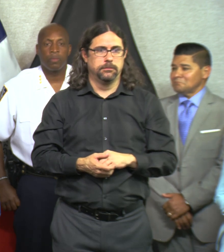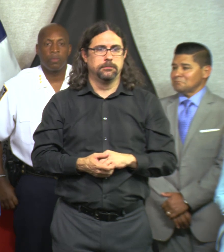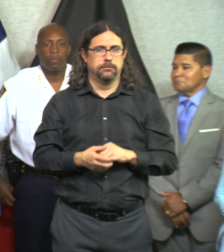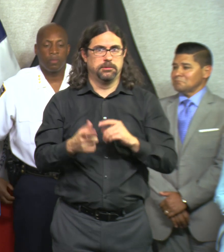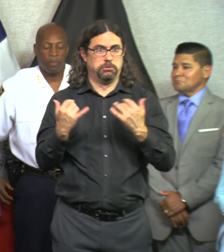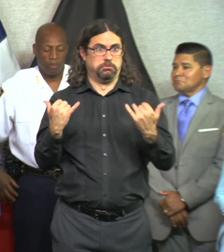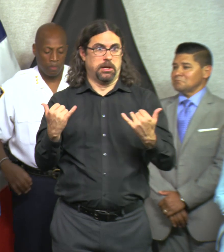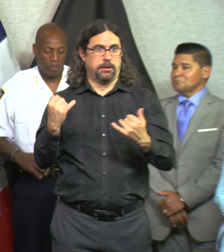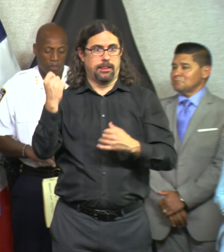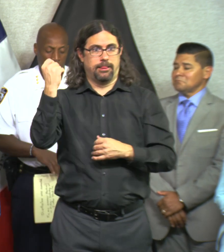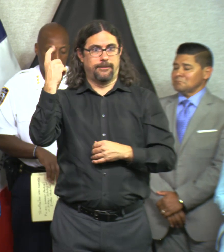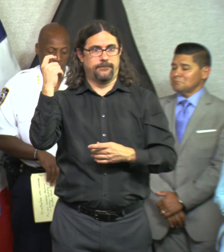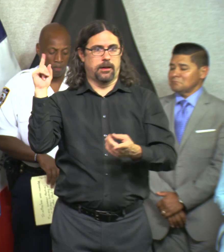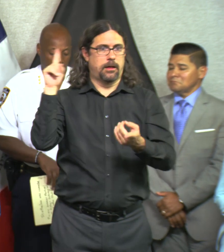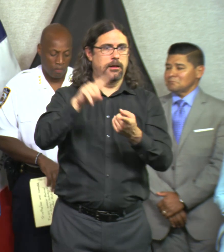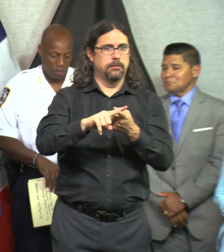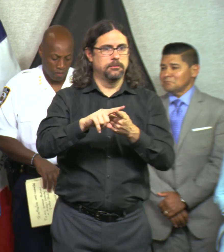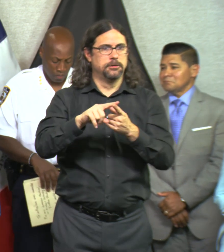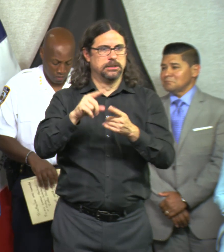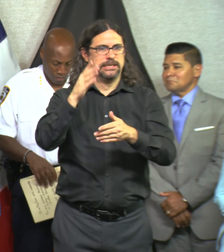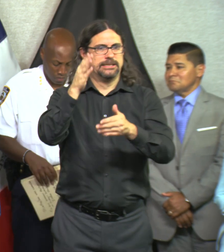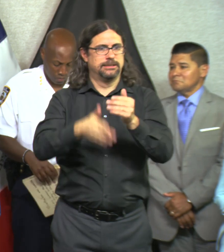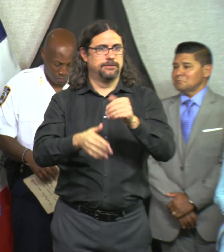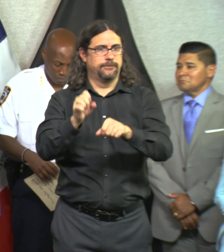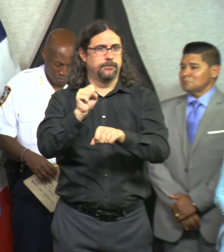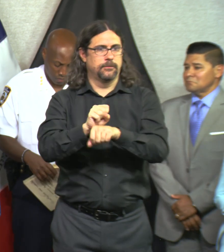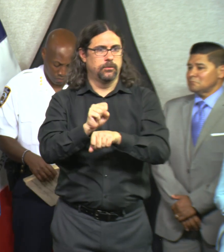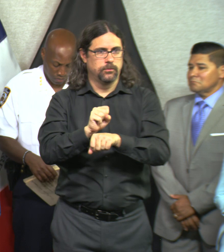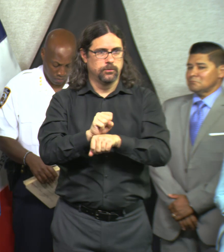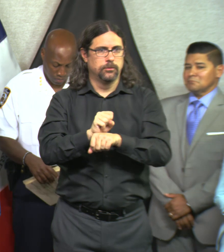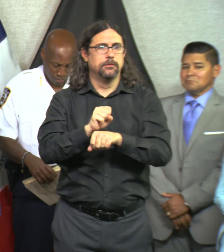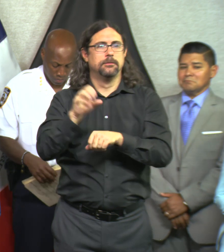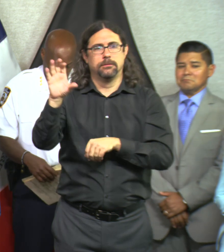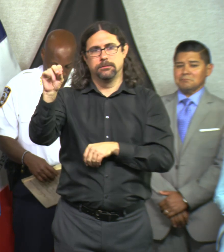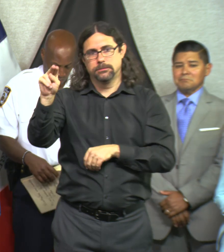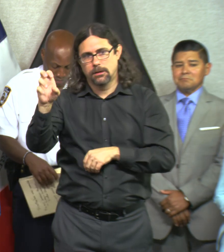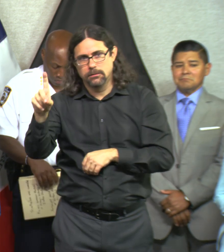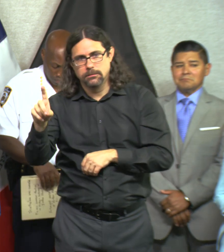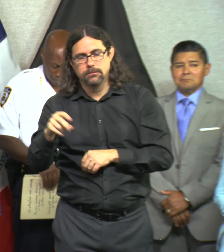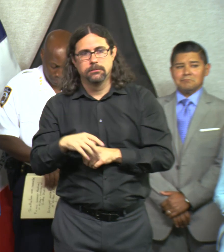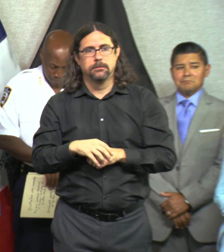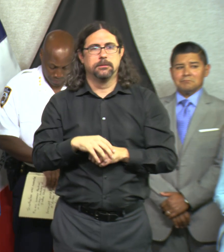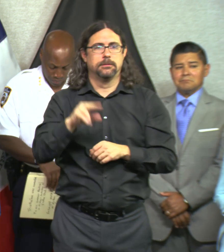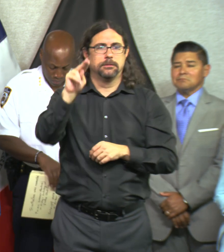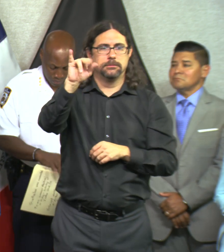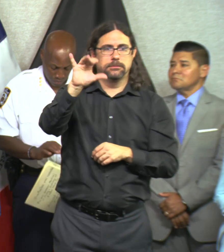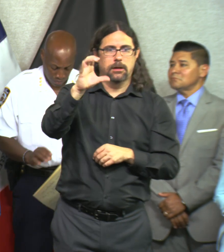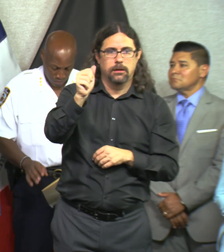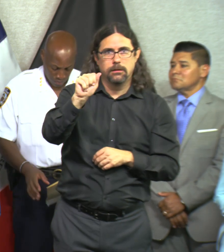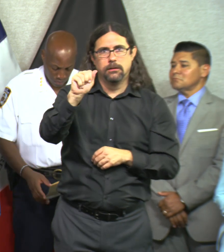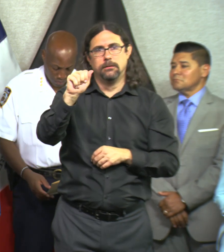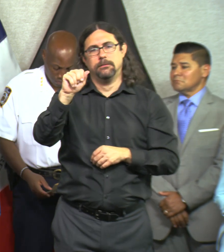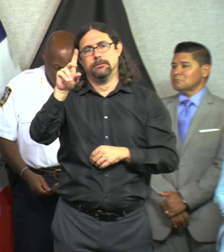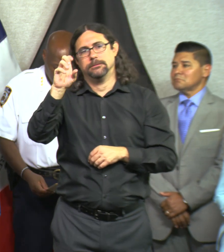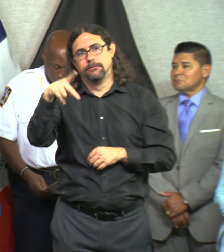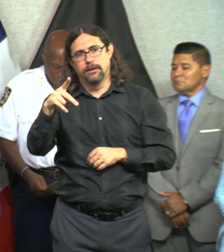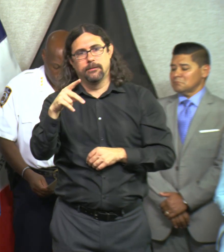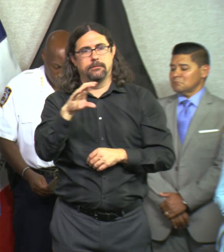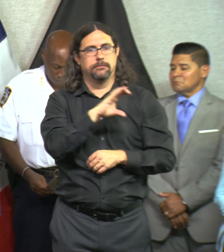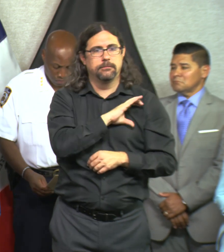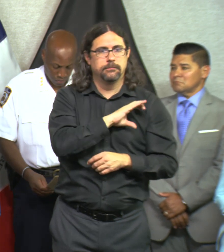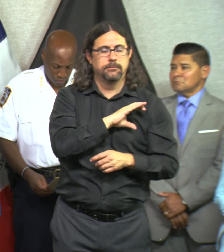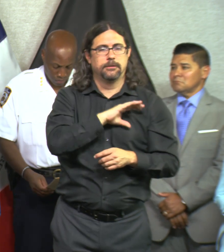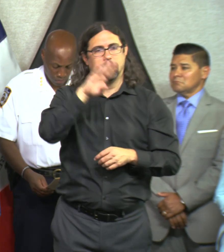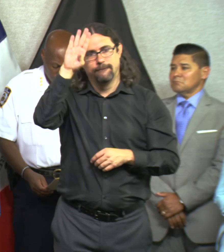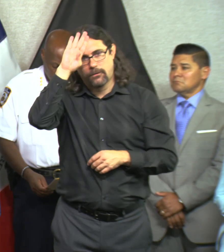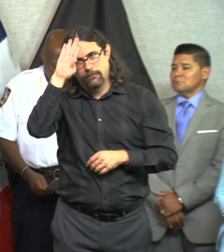include NYPD, FDNY, NYCHA, DEP, Con Ed, MTA will be there, Department of Health, and the